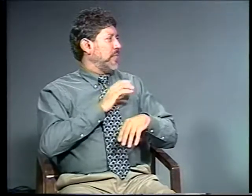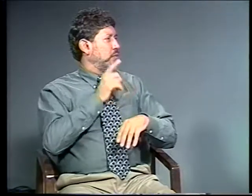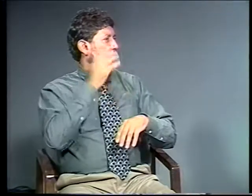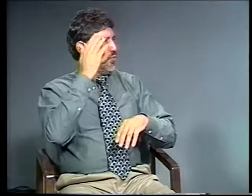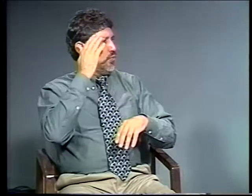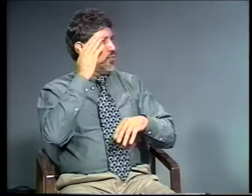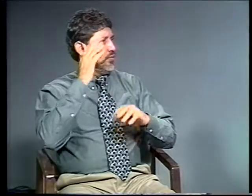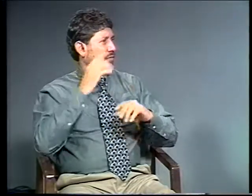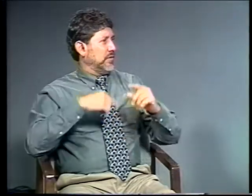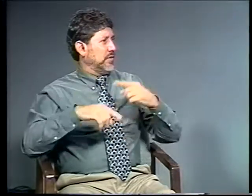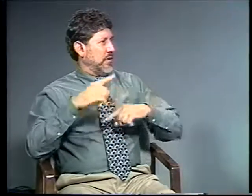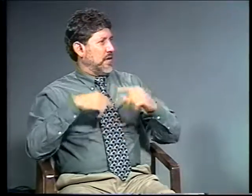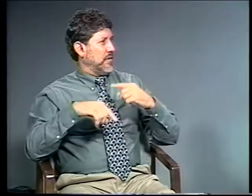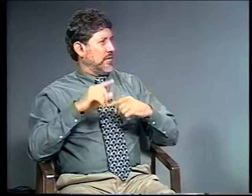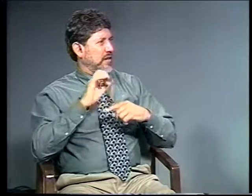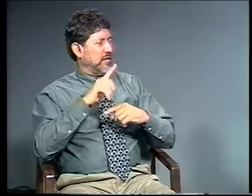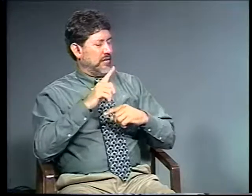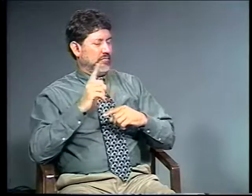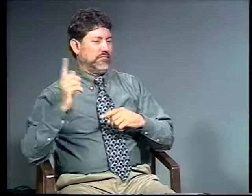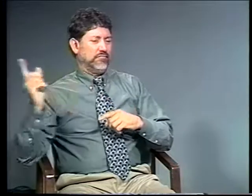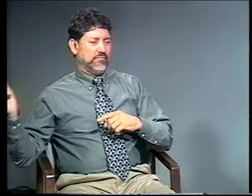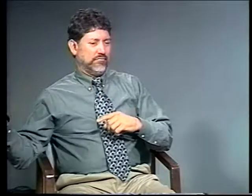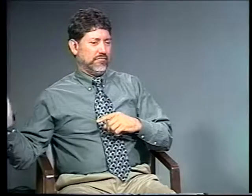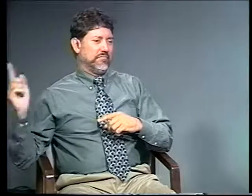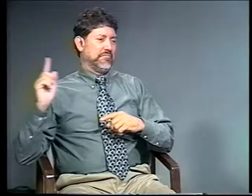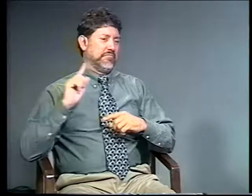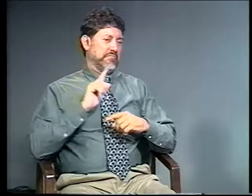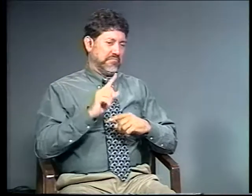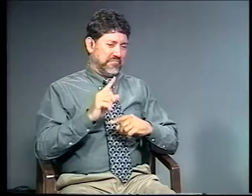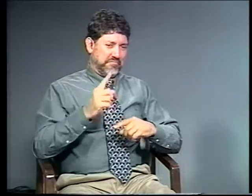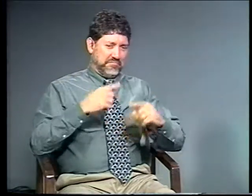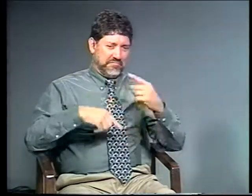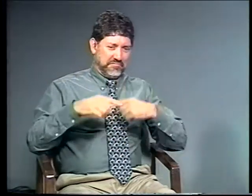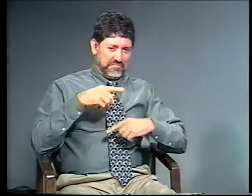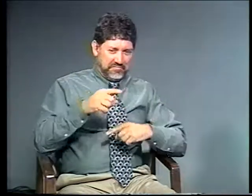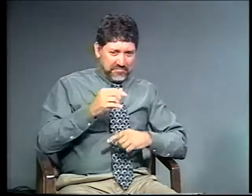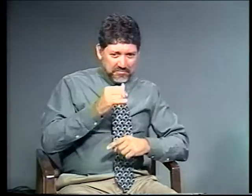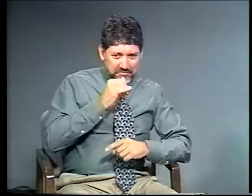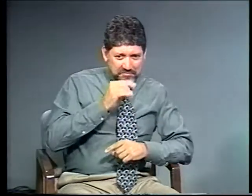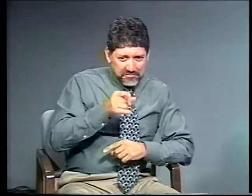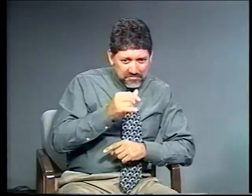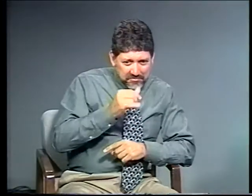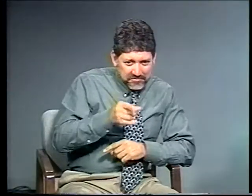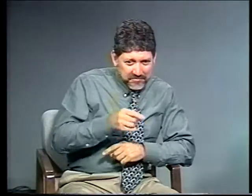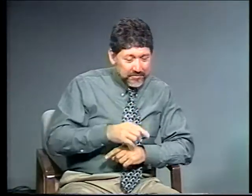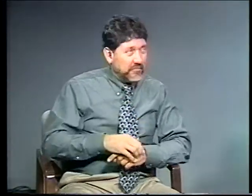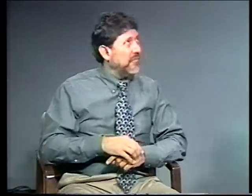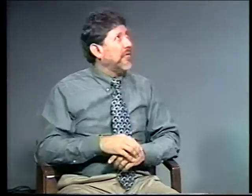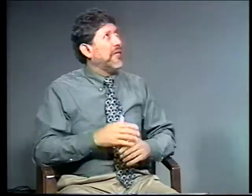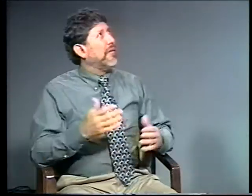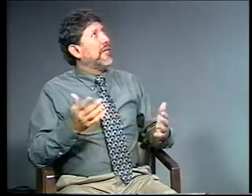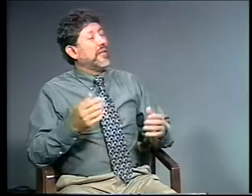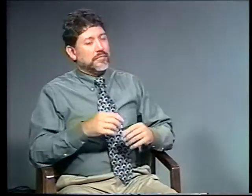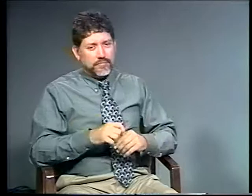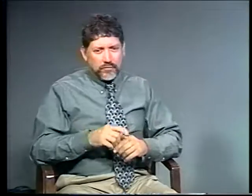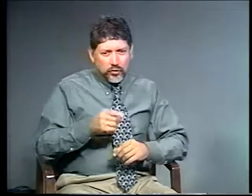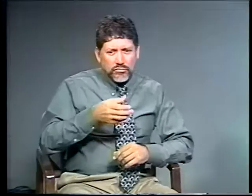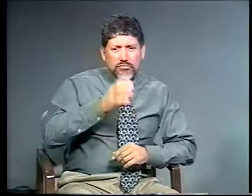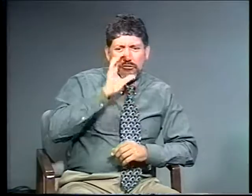They called in another officer who knew American Sign Language and signed to him, "You drinking? Are